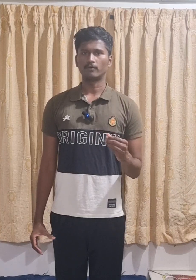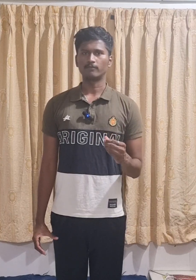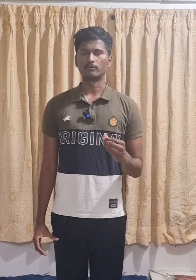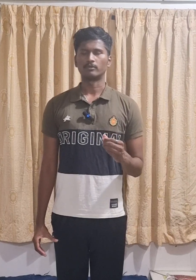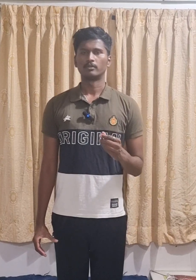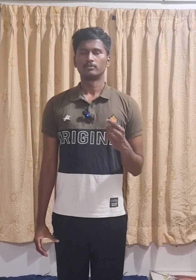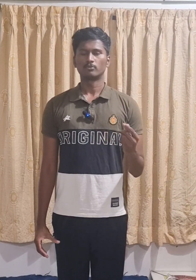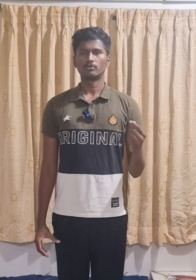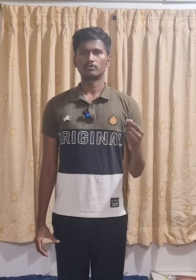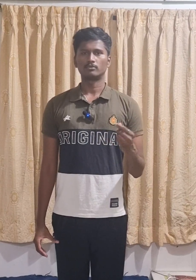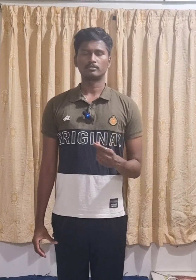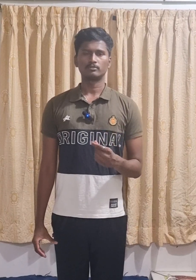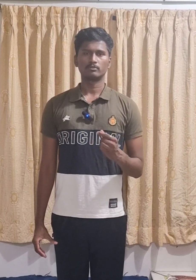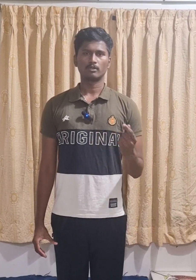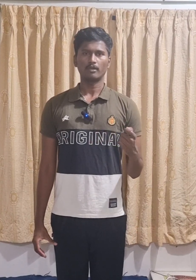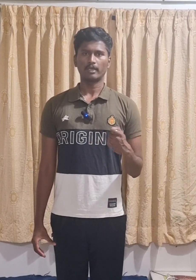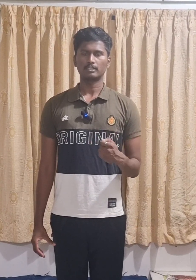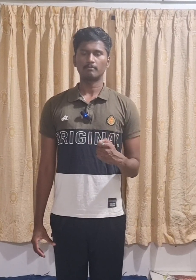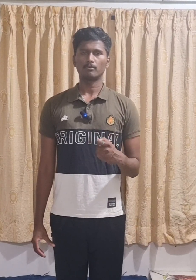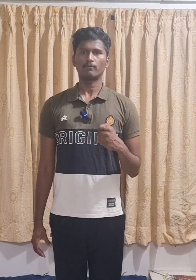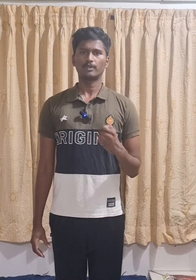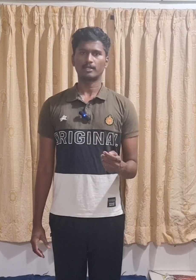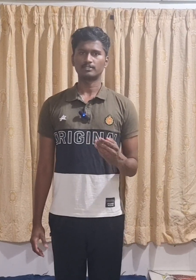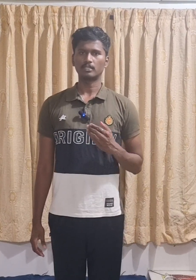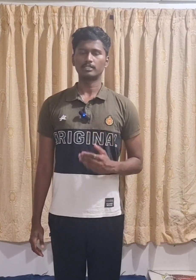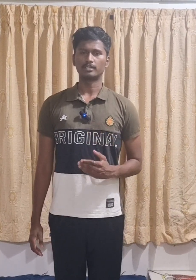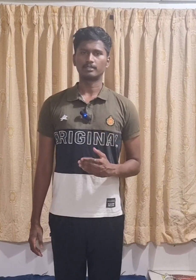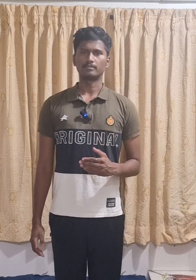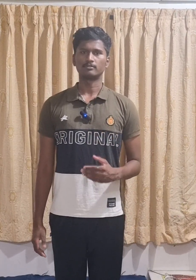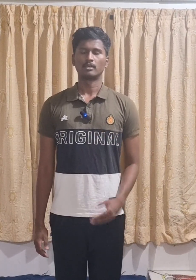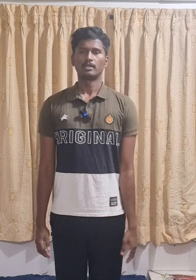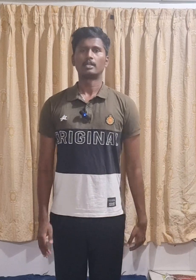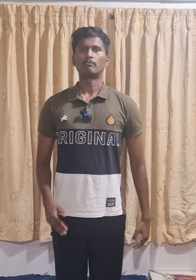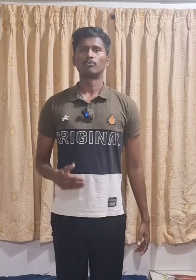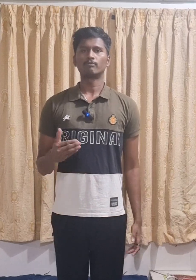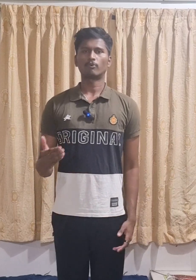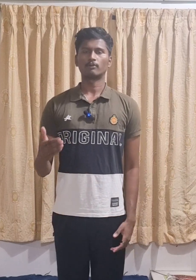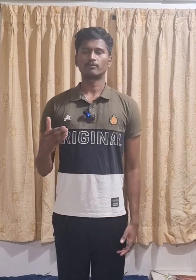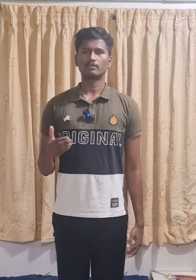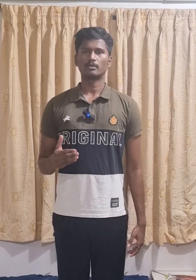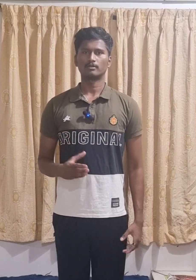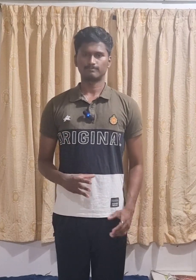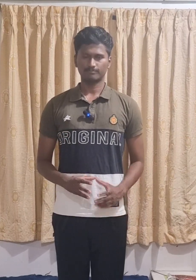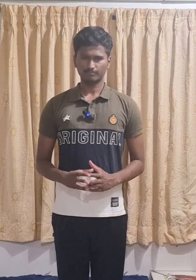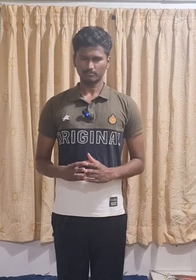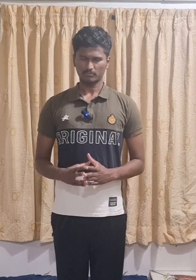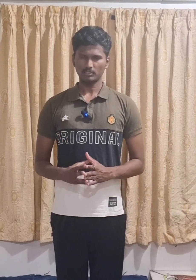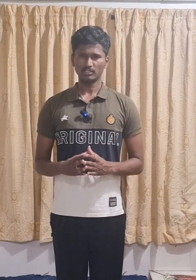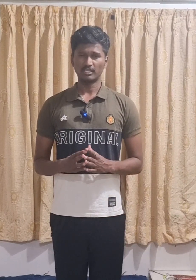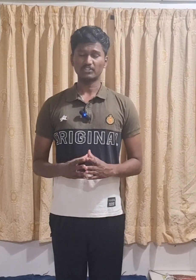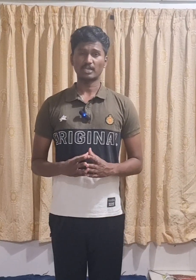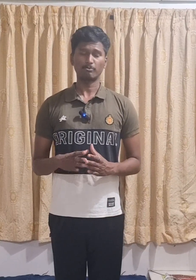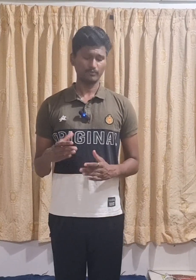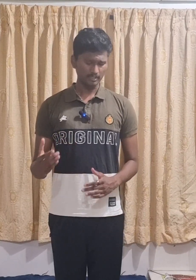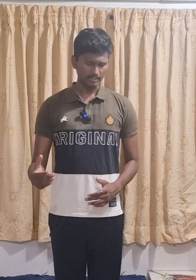code. So this is the example of hierarchical inheritance. Now moving forward with the next type of inheritance,